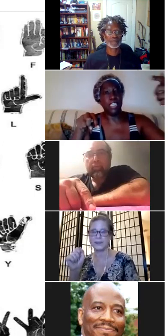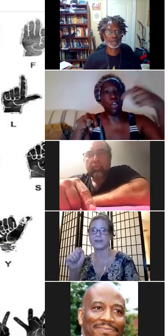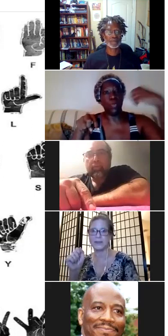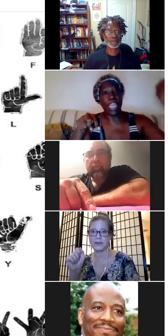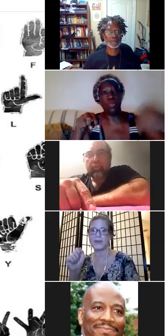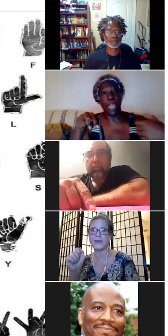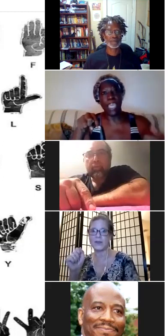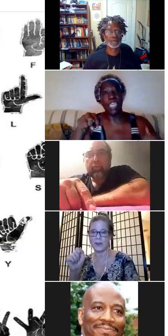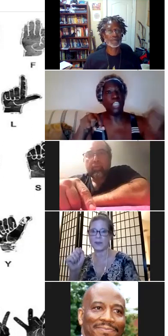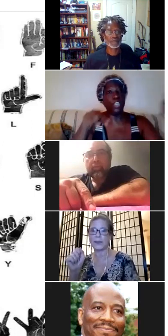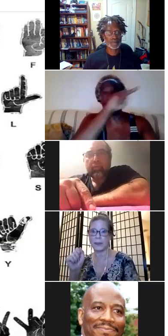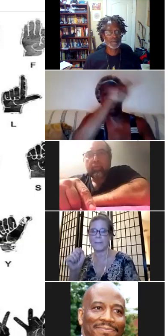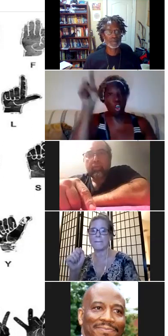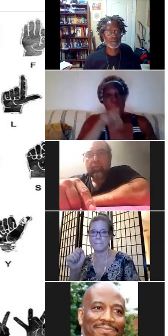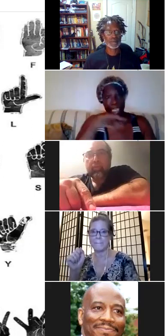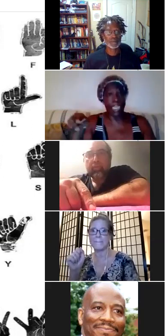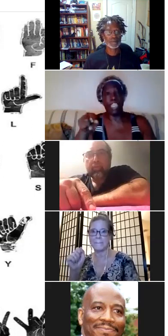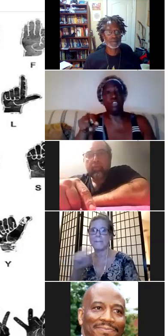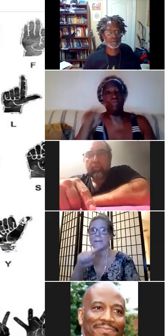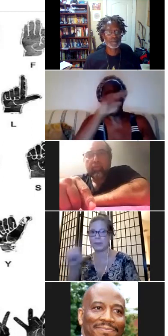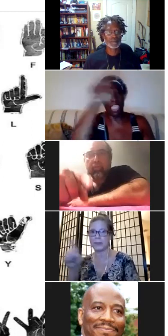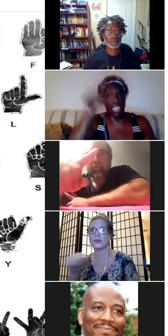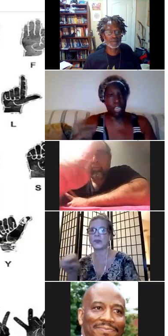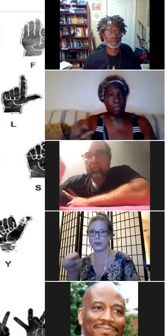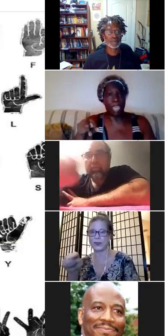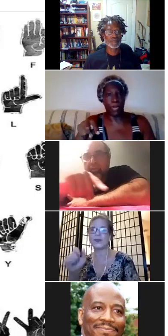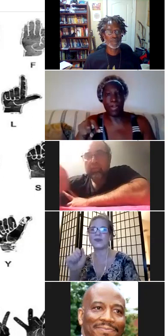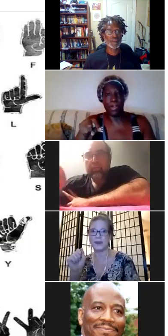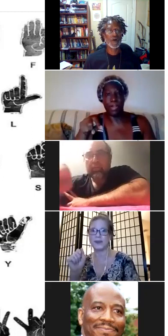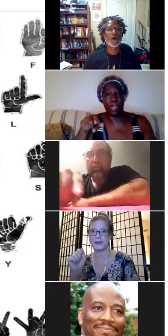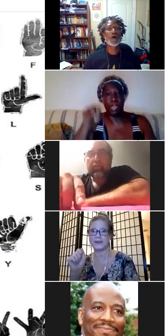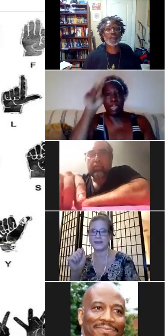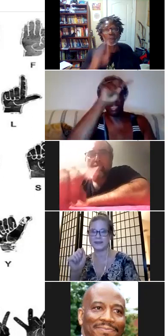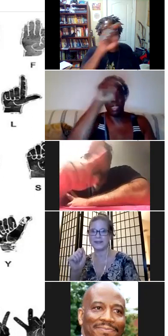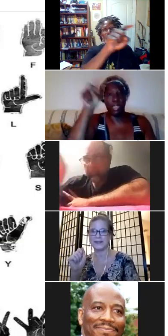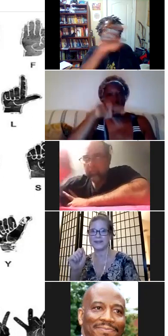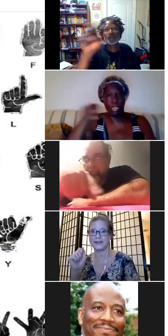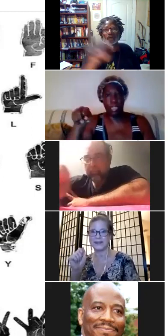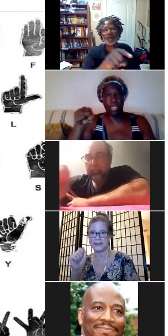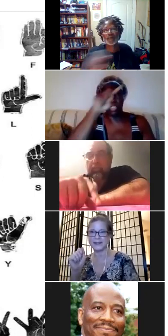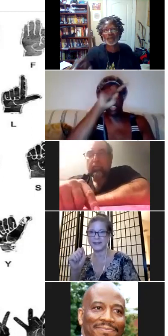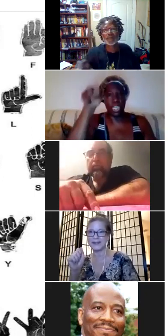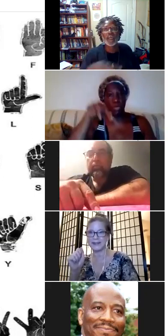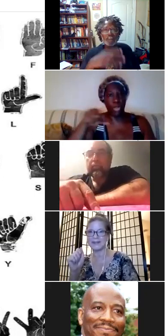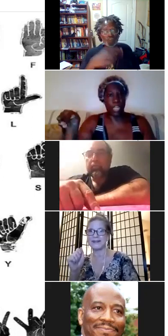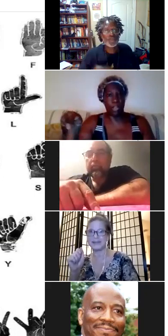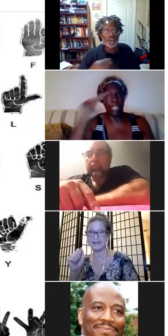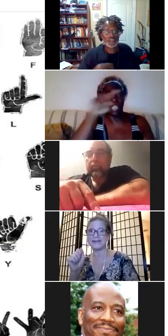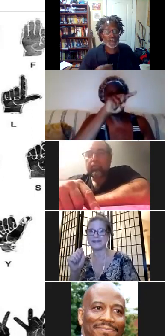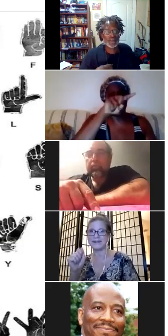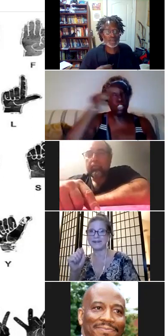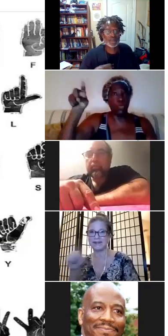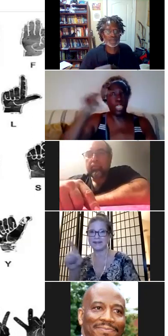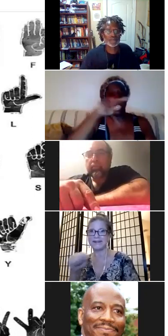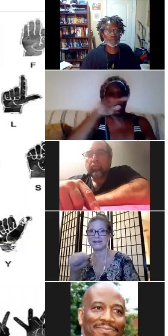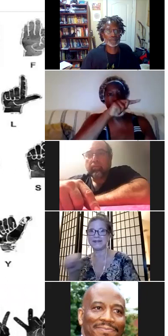see the correct way, you're drawing it like you're making it on a paper, Okay. drawing it As you regular. for So